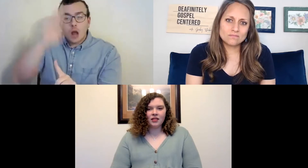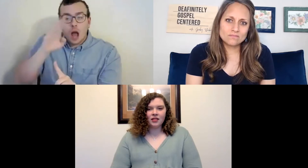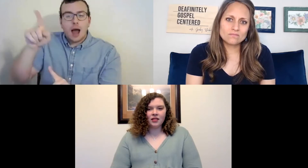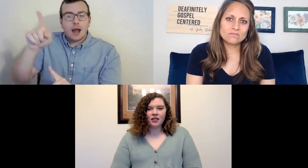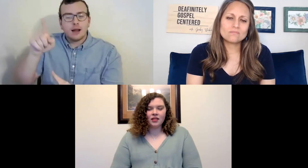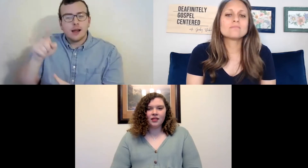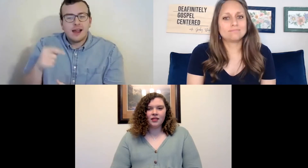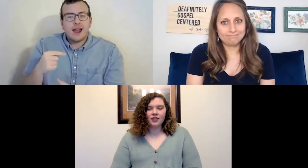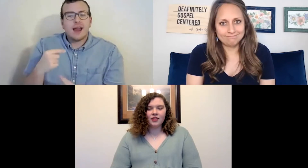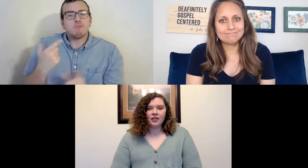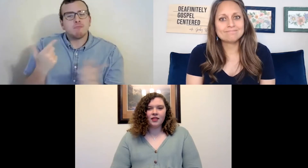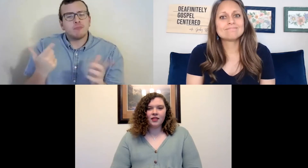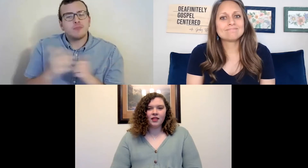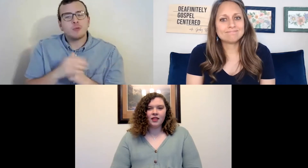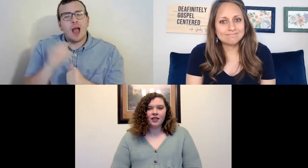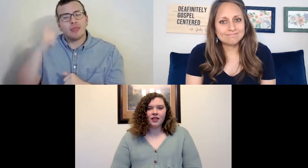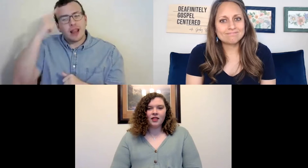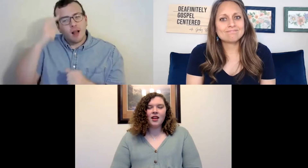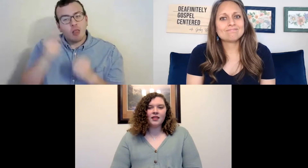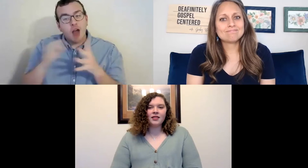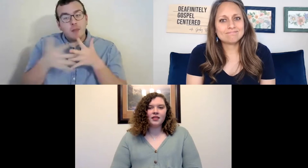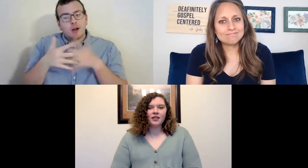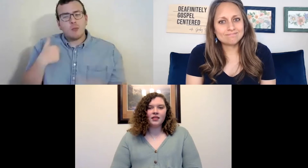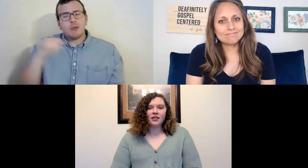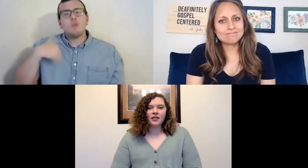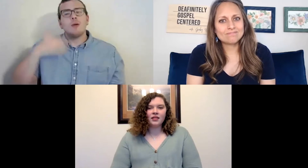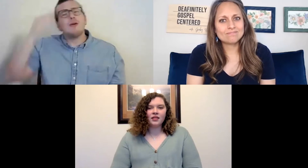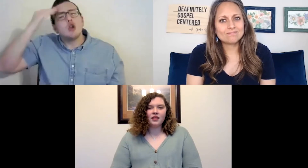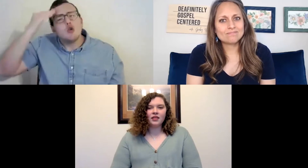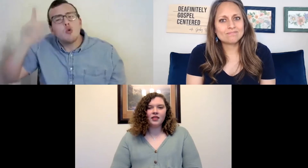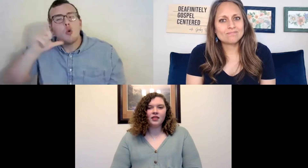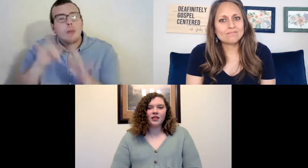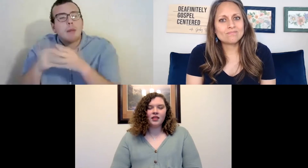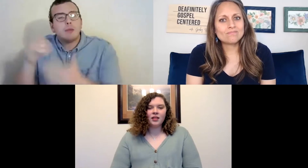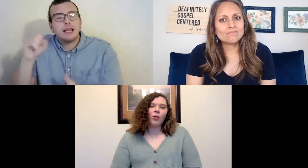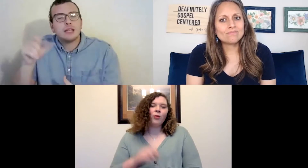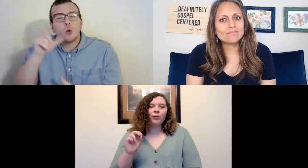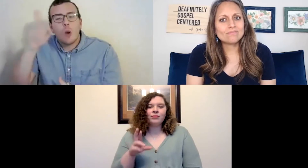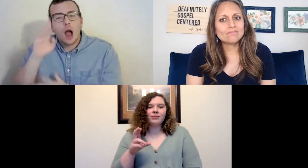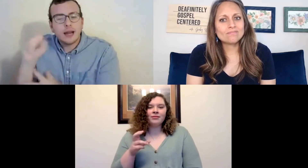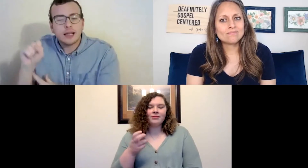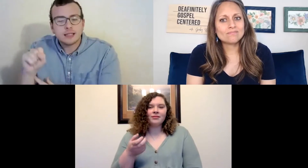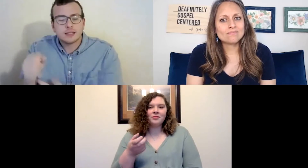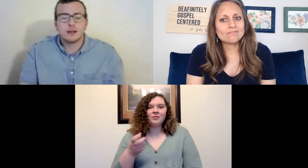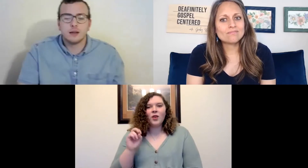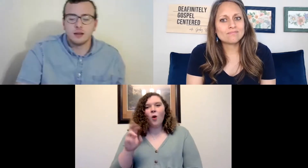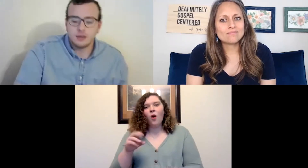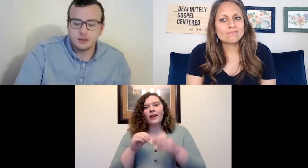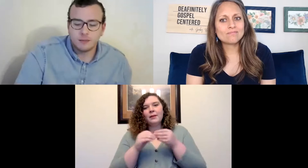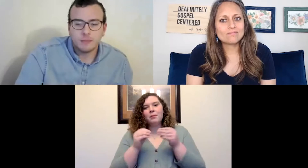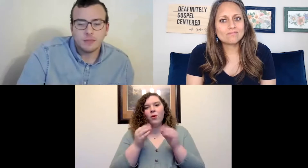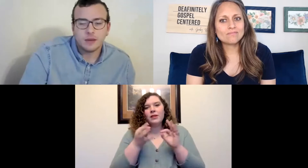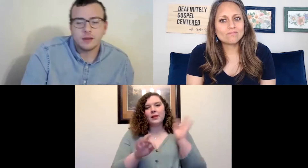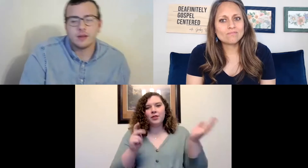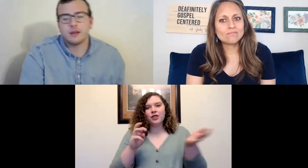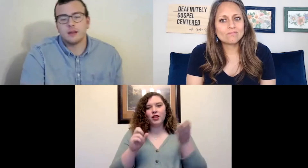And so a lot of Americans look, we know of what the Bible is. We know of what this terminology is. We know of this. No, yeah.